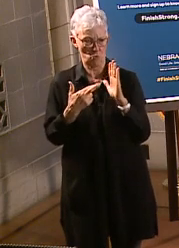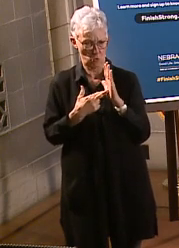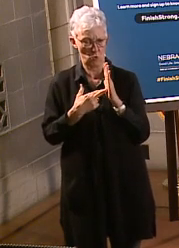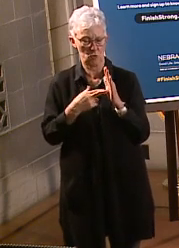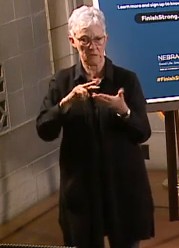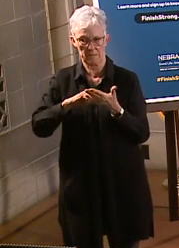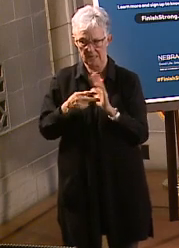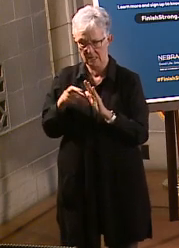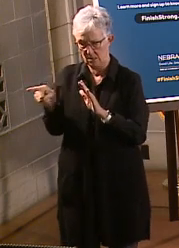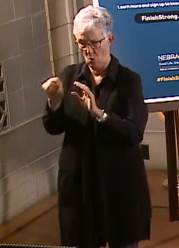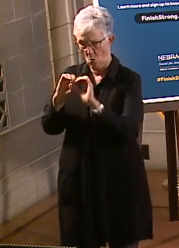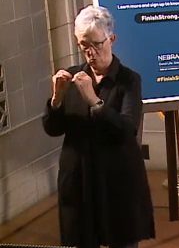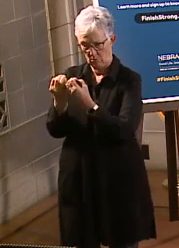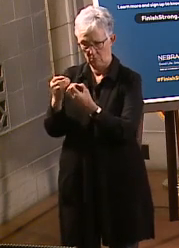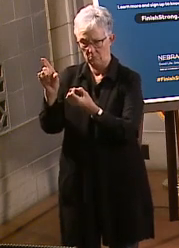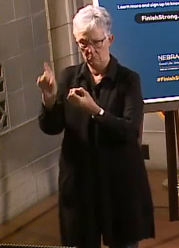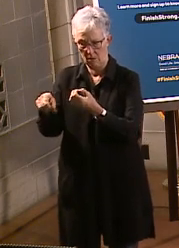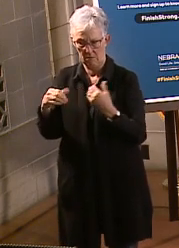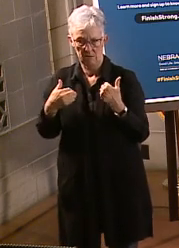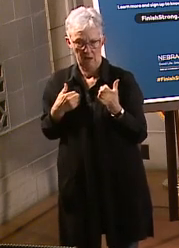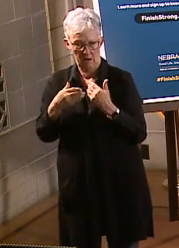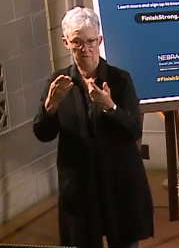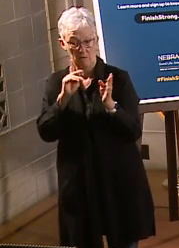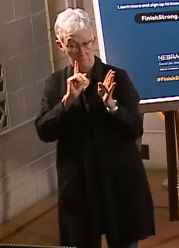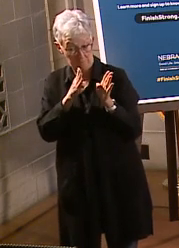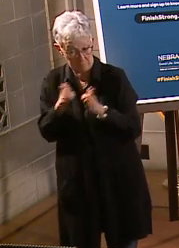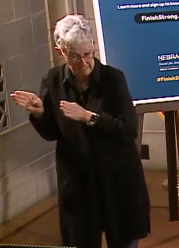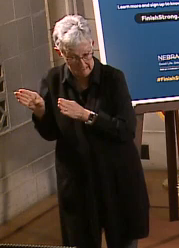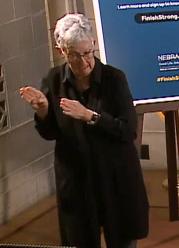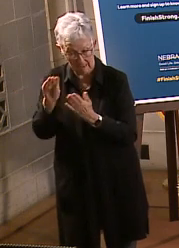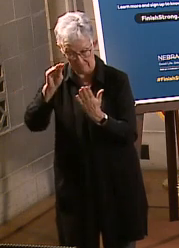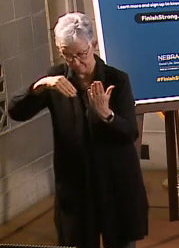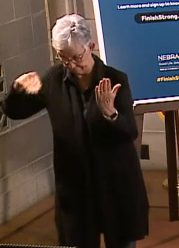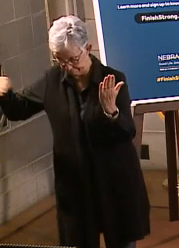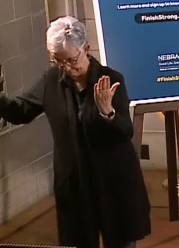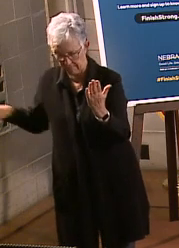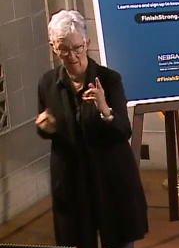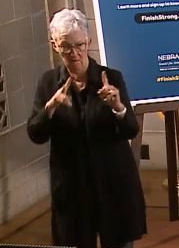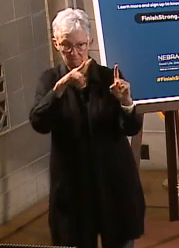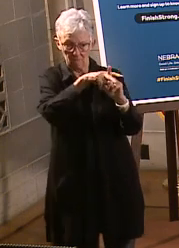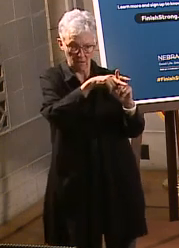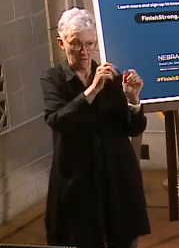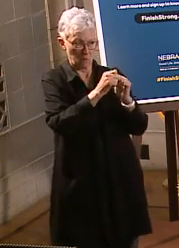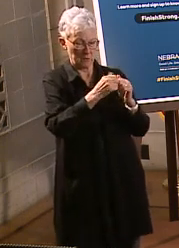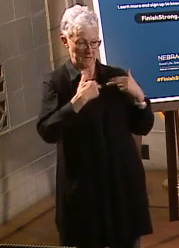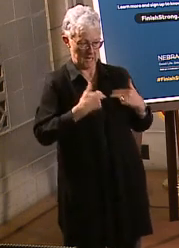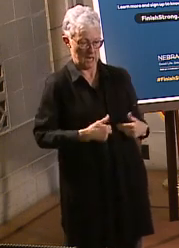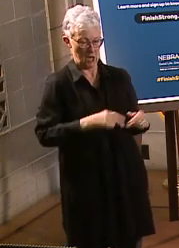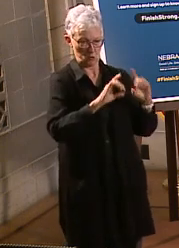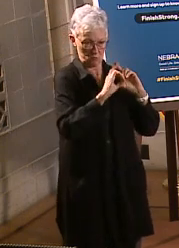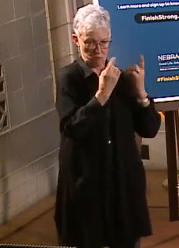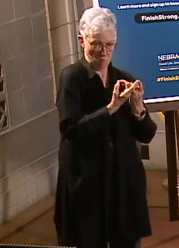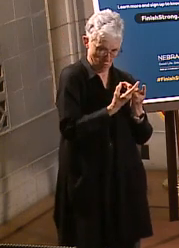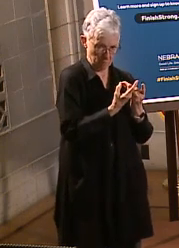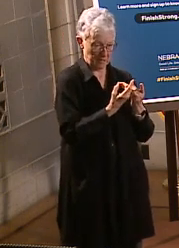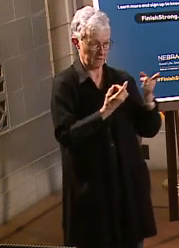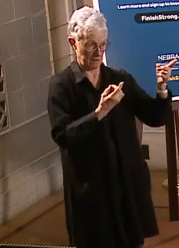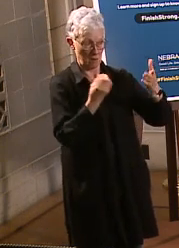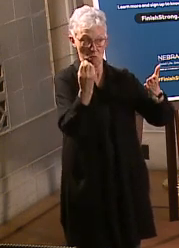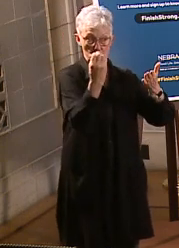health department on a plan for having these types of events. So the basketball tournament will have to work with Lincoln Lancaster